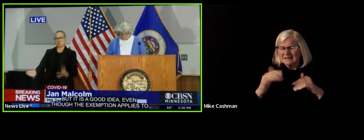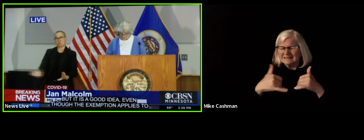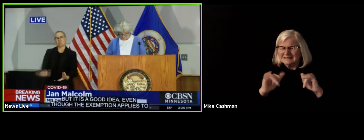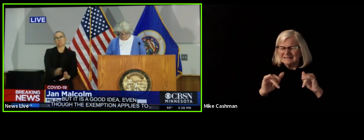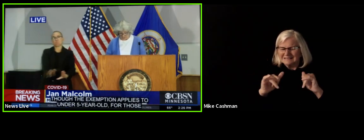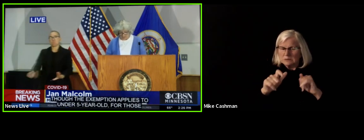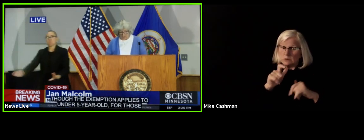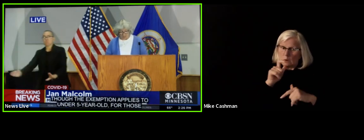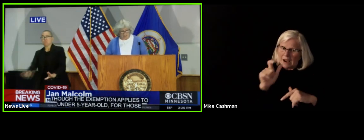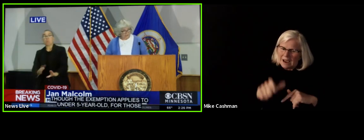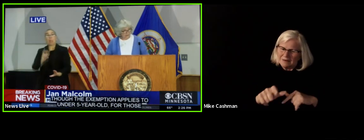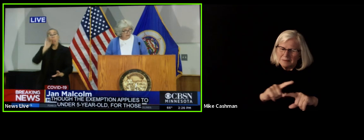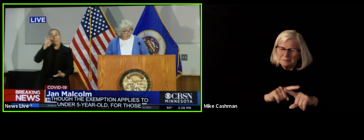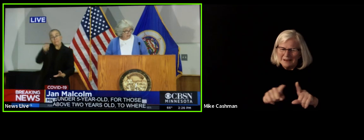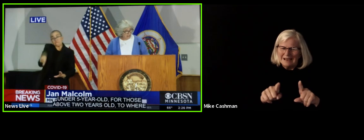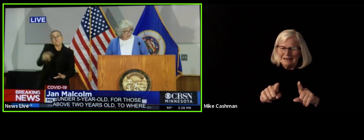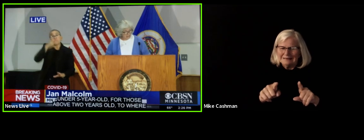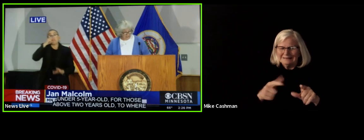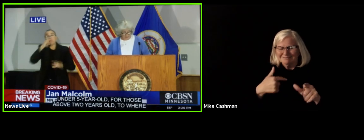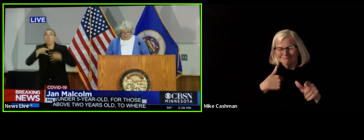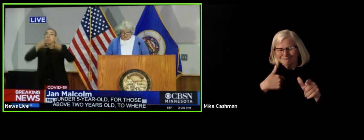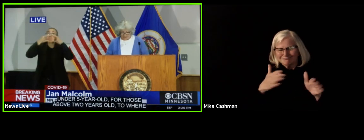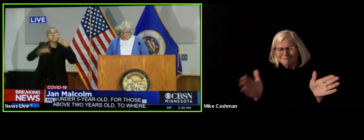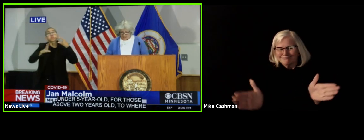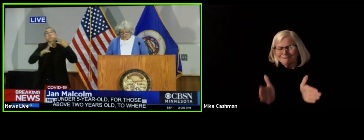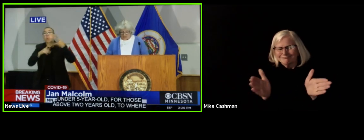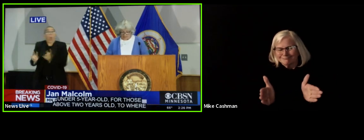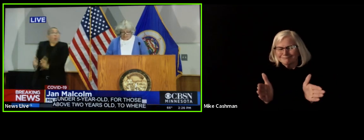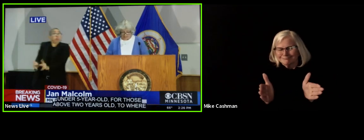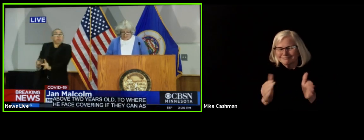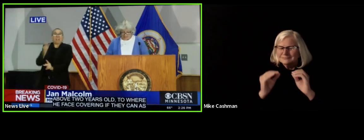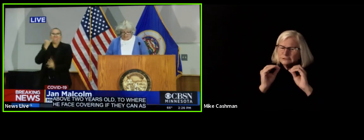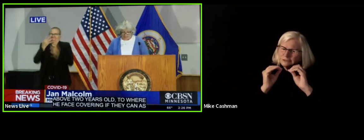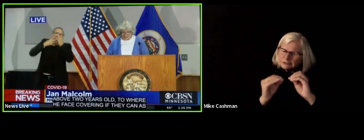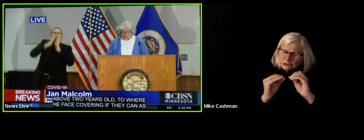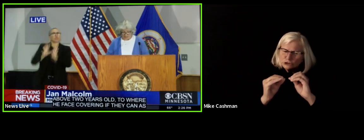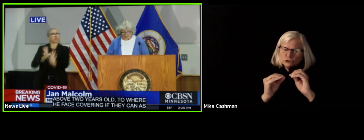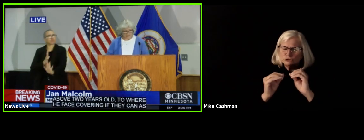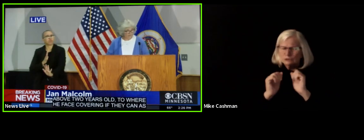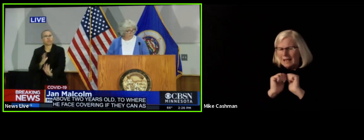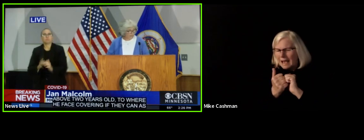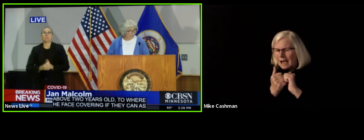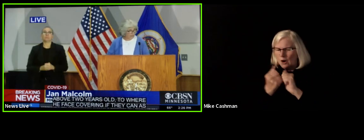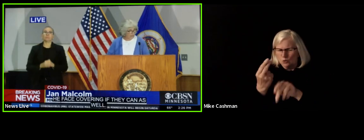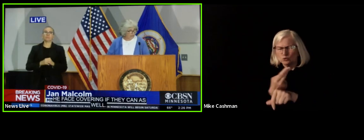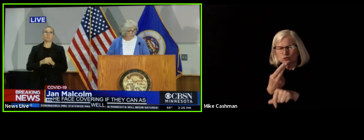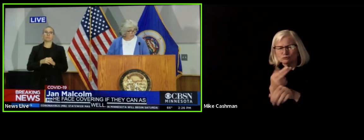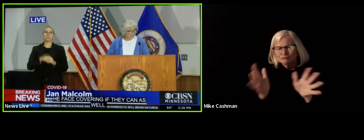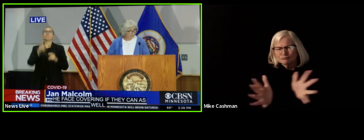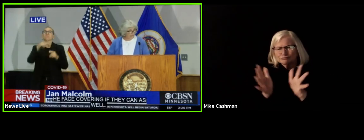well. There are specific guidances that have been in place for